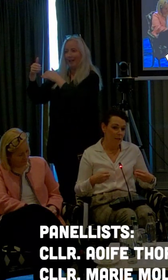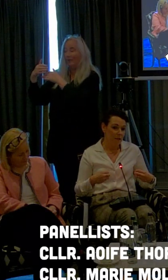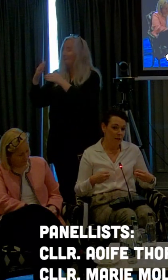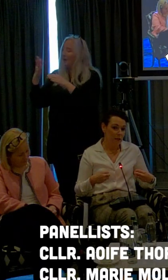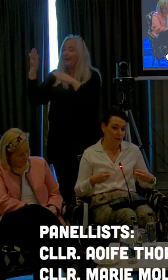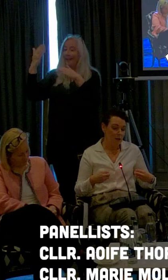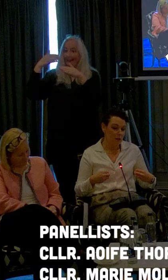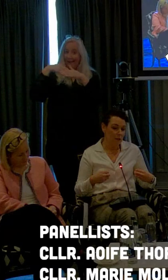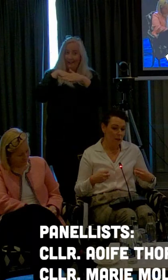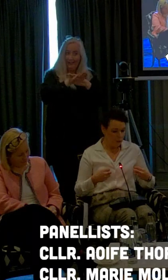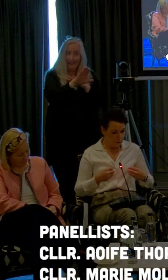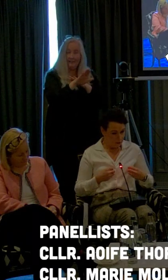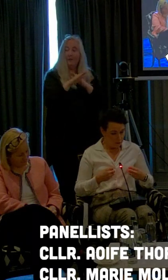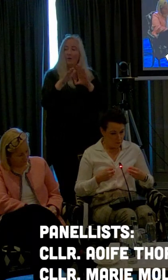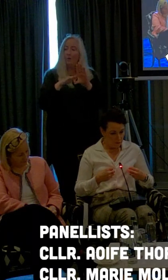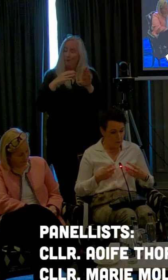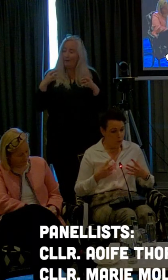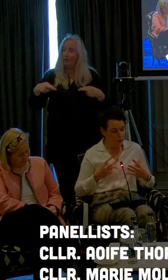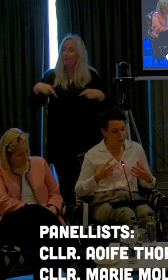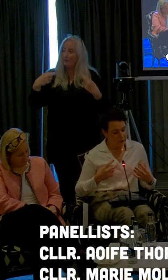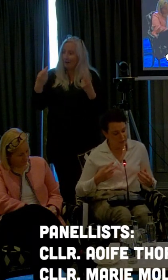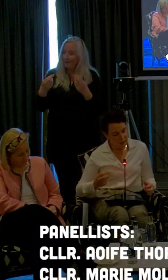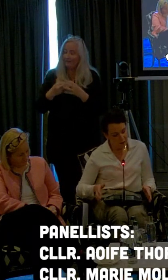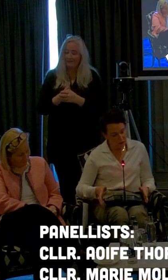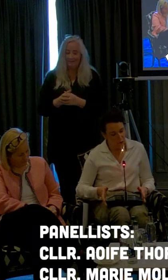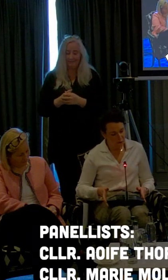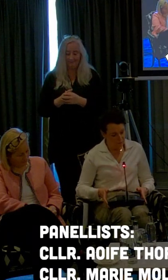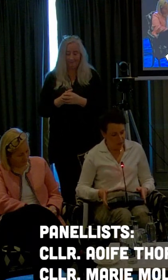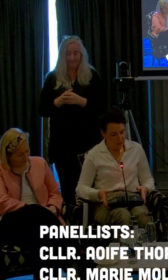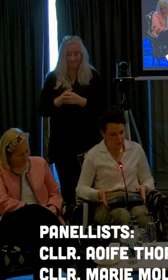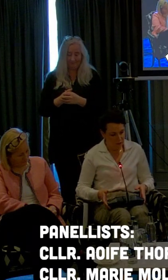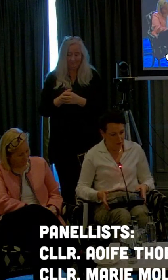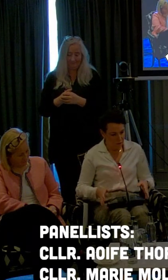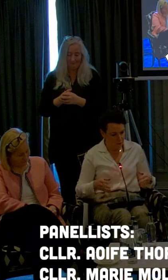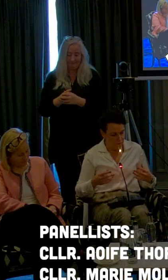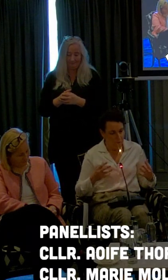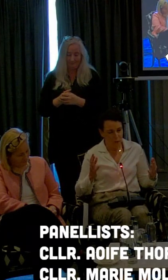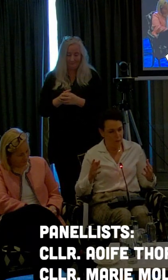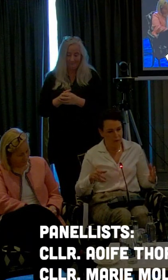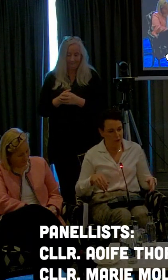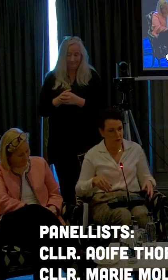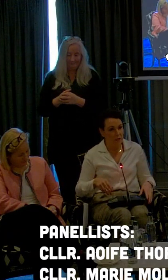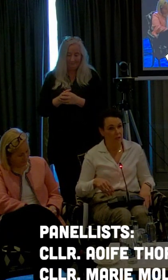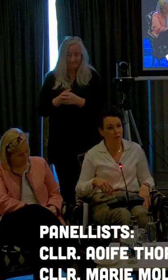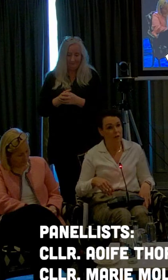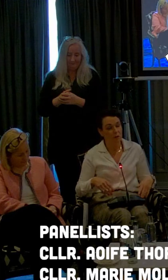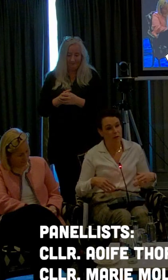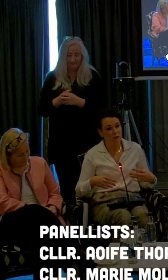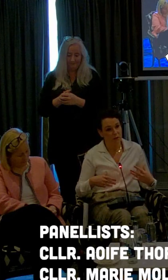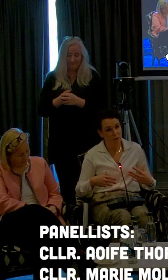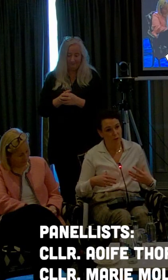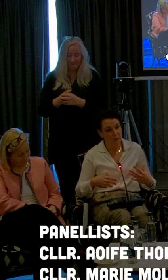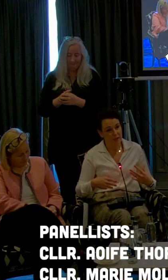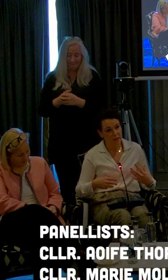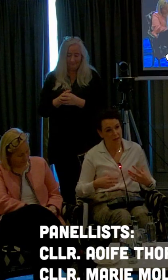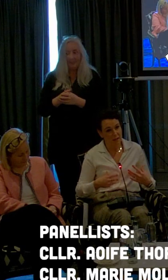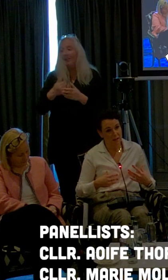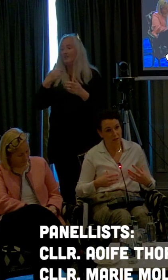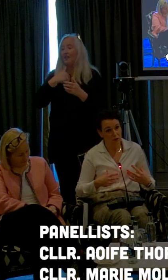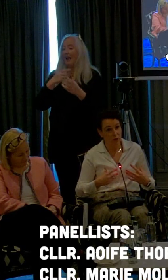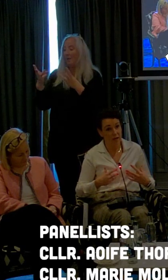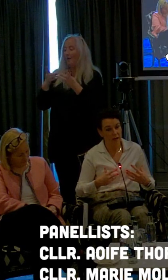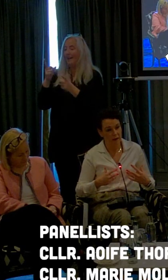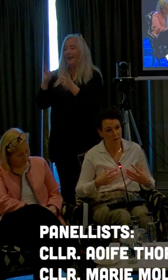and I suppose I've had 10, you know, I've been a solicitor for 15 or 16 years or whatever. So I think